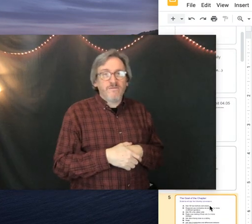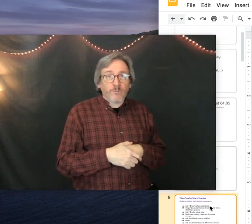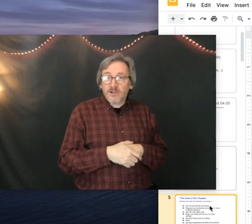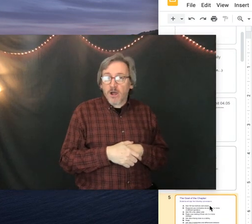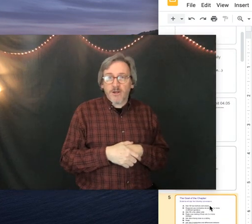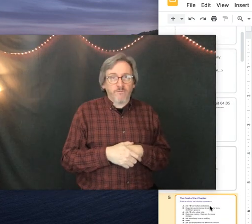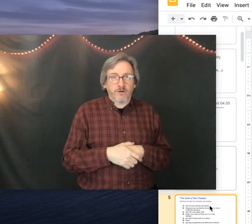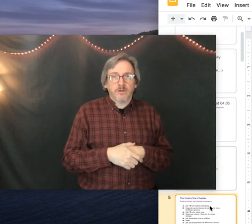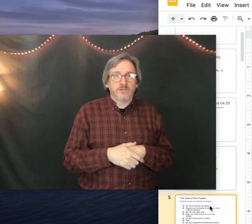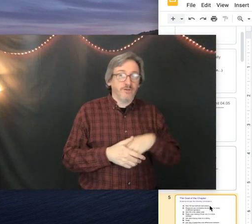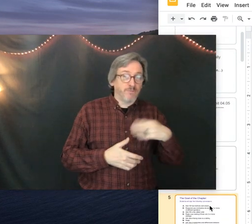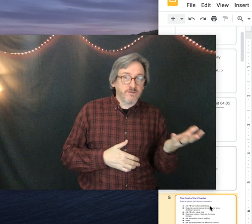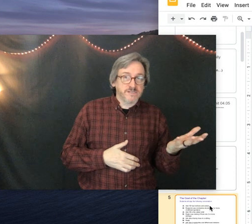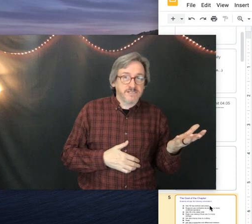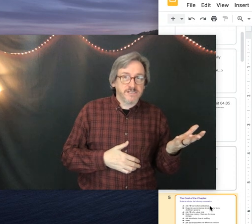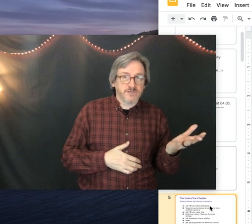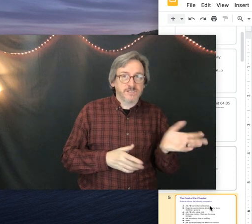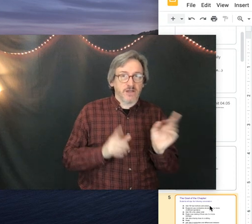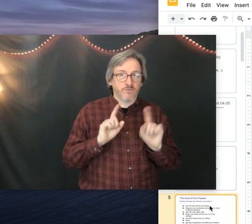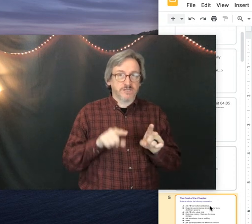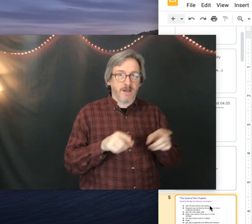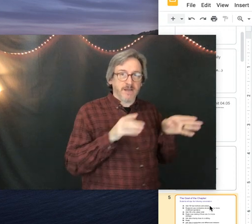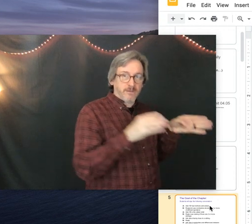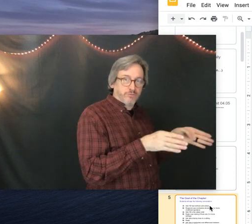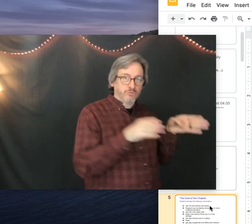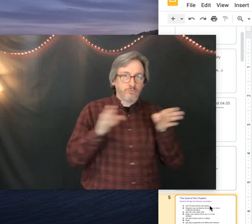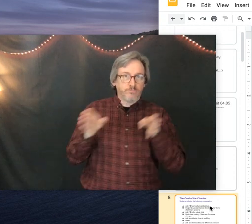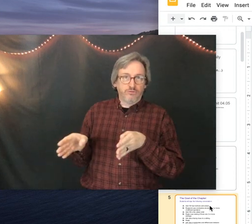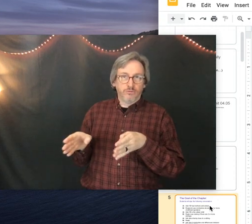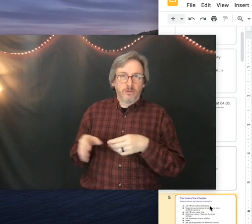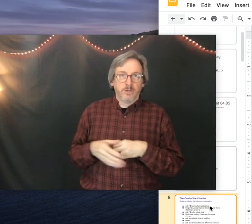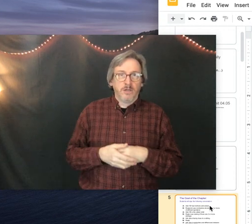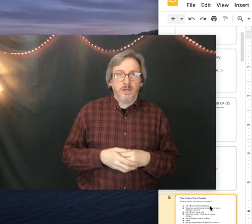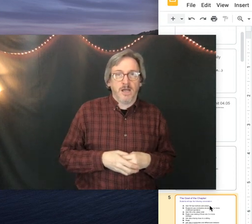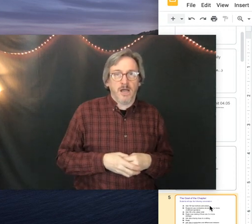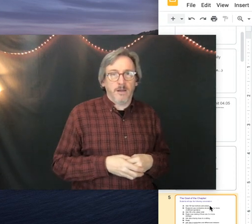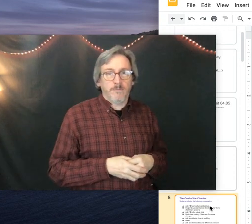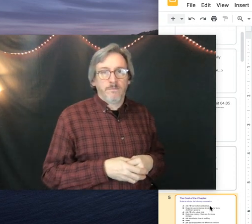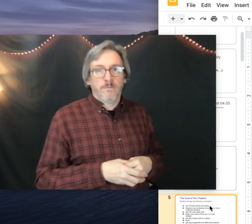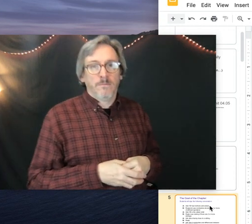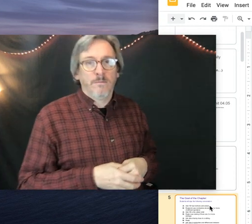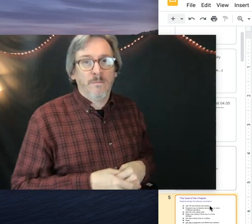So we've already gone over, do you have brothers and sisters, and responding.